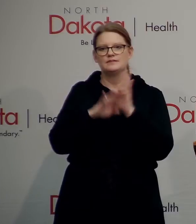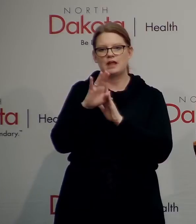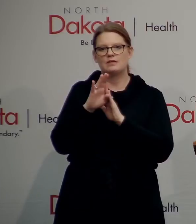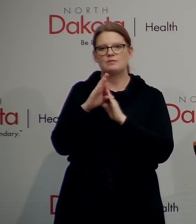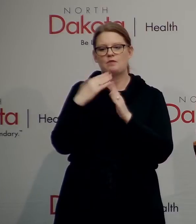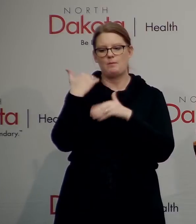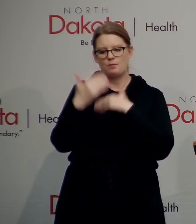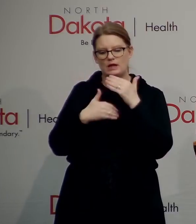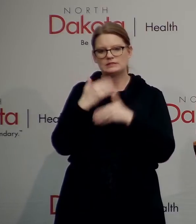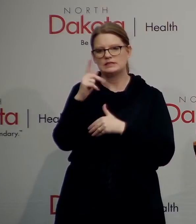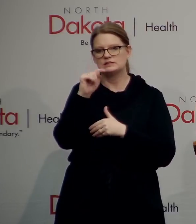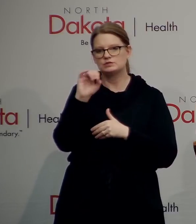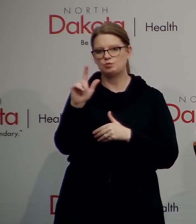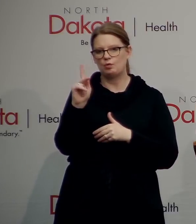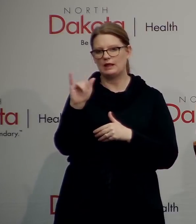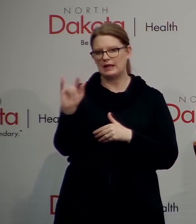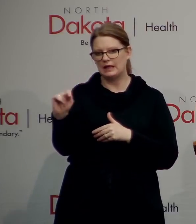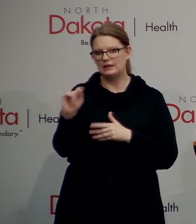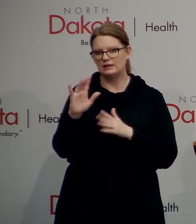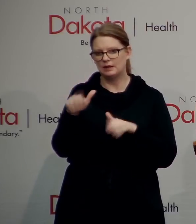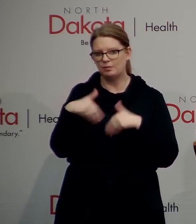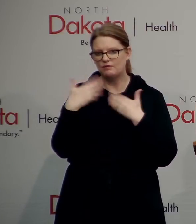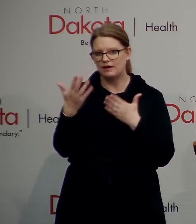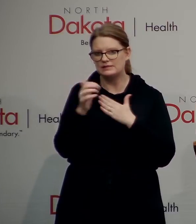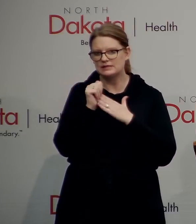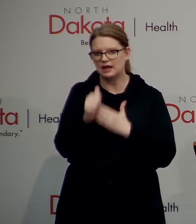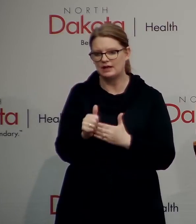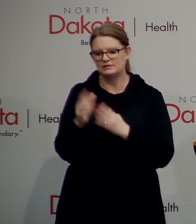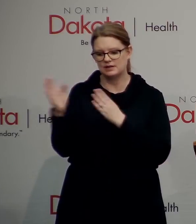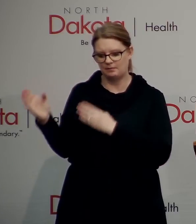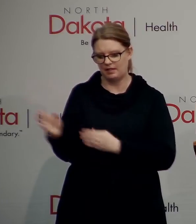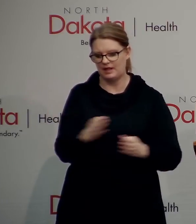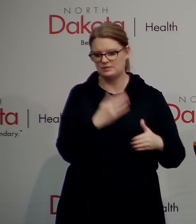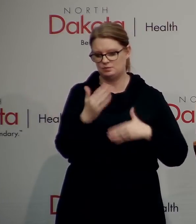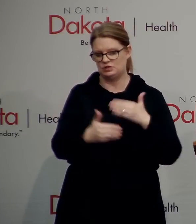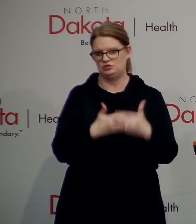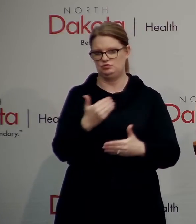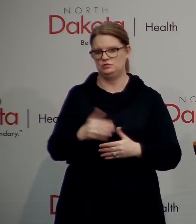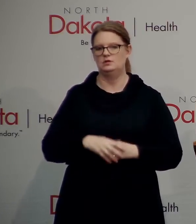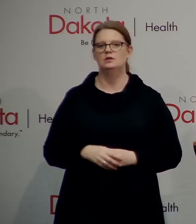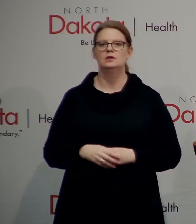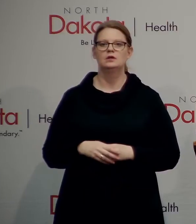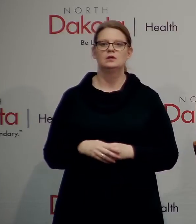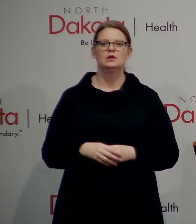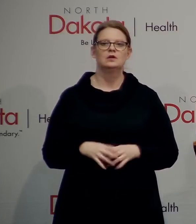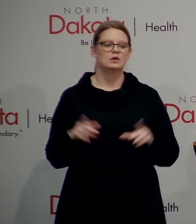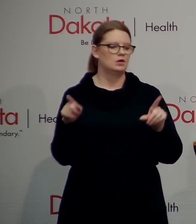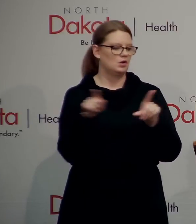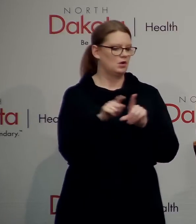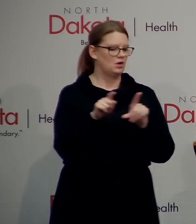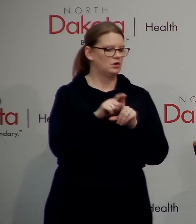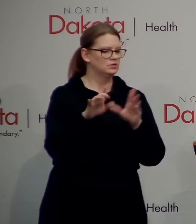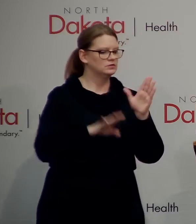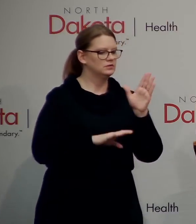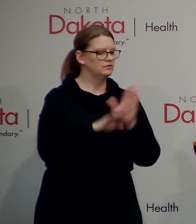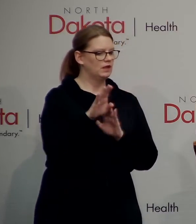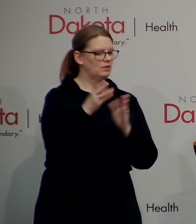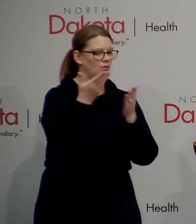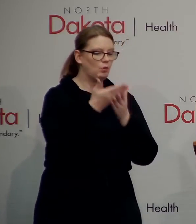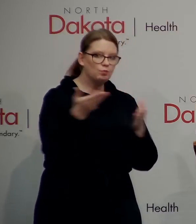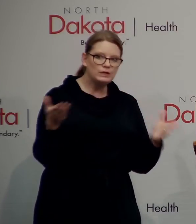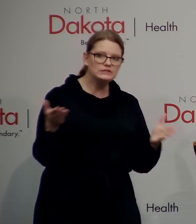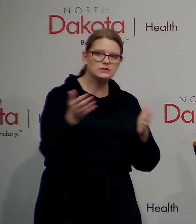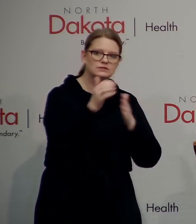toolkit that provides guidance on these plans and procedures. We have also developed resources